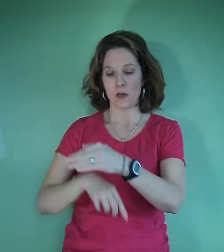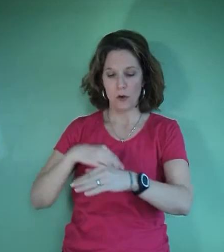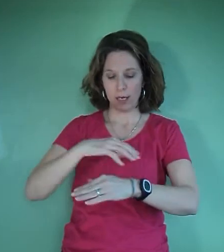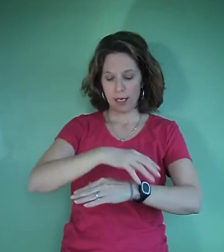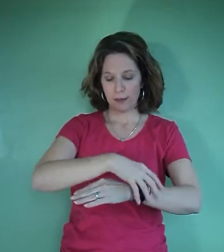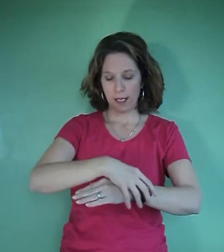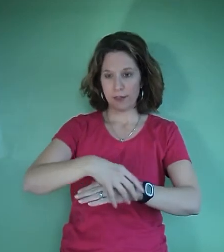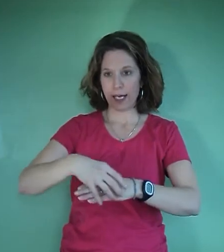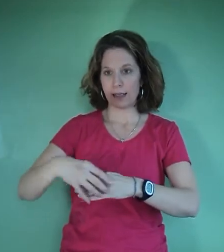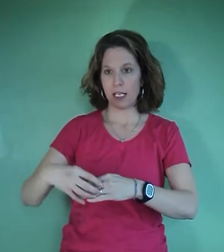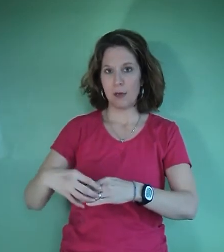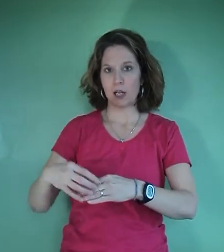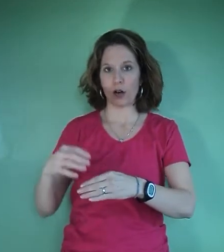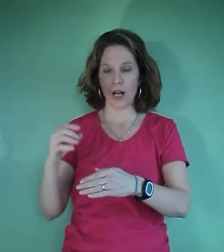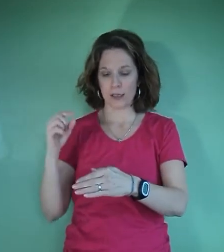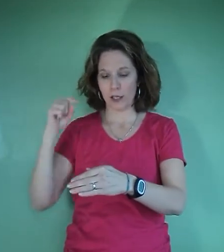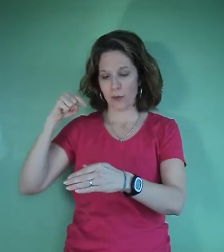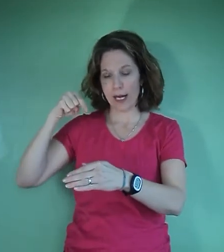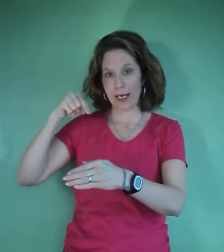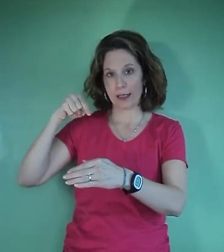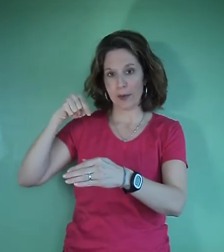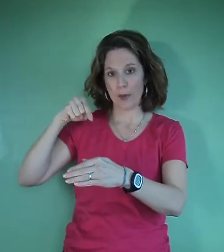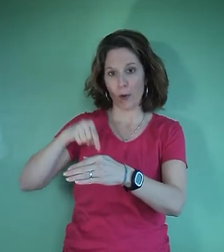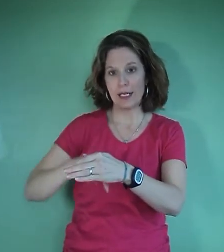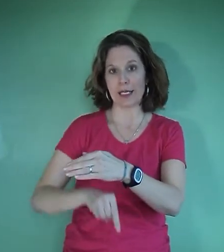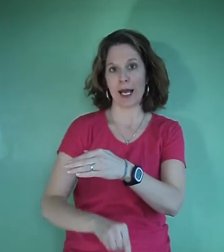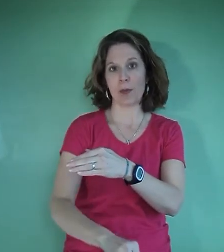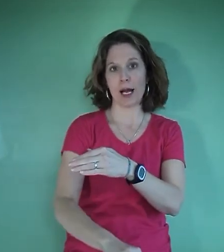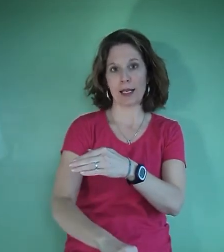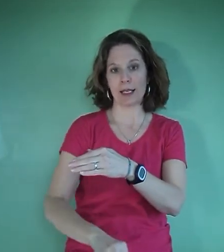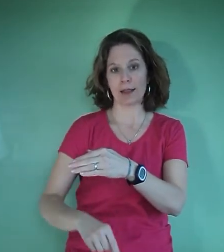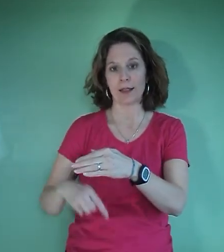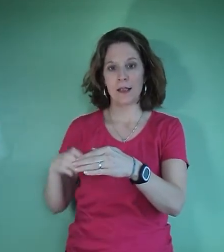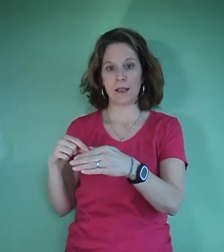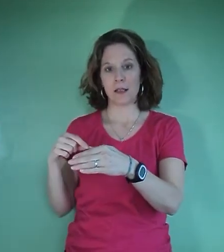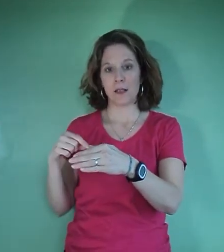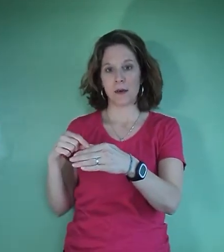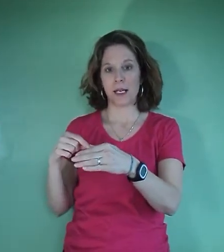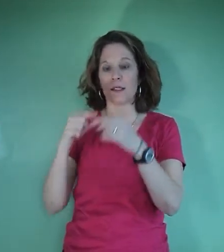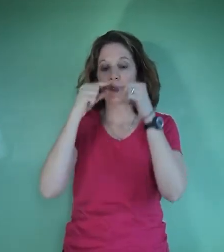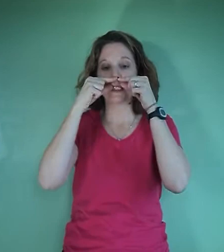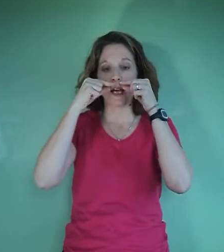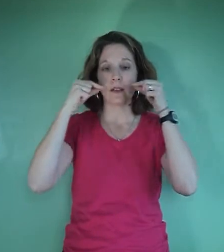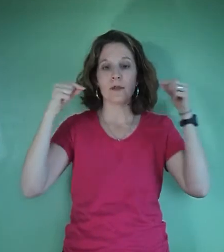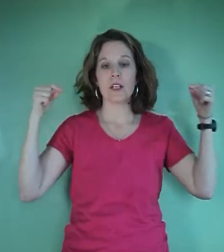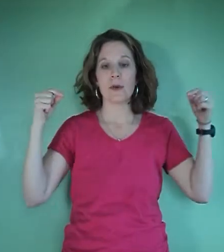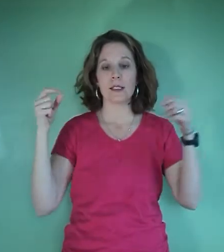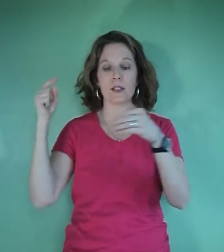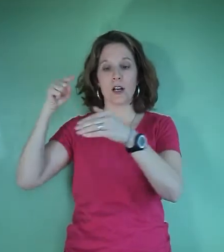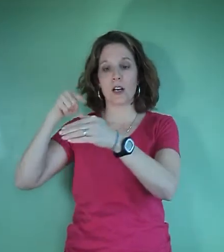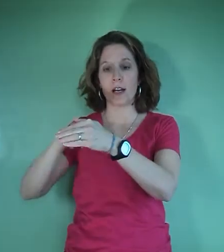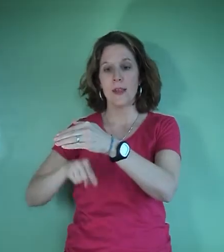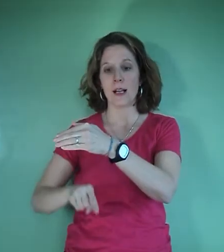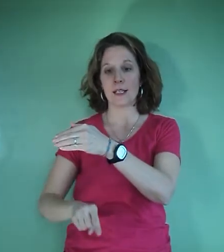your left hand is going to be across and your right hand is going to be pointing down behind it. Okay, so Stalin of the USSR and the